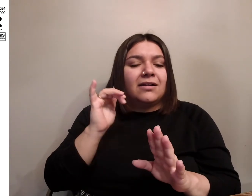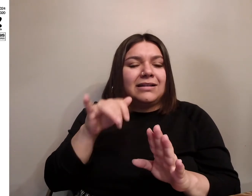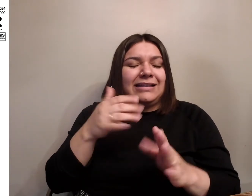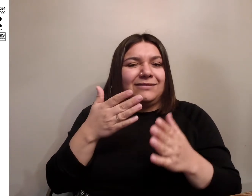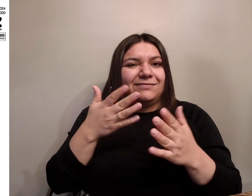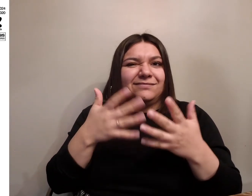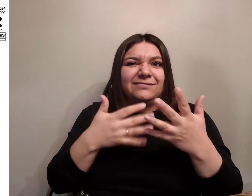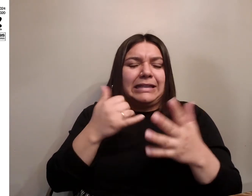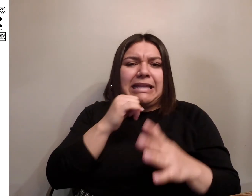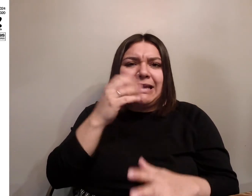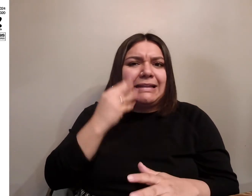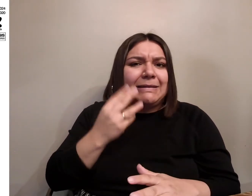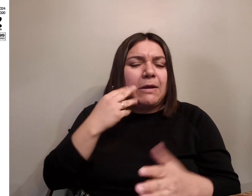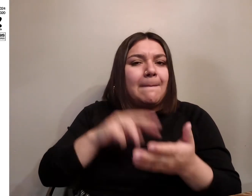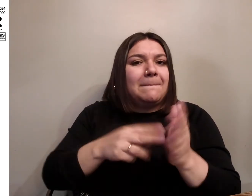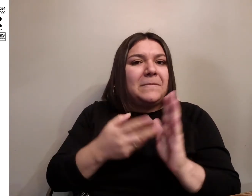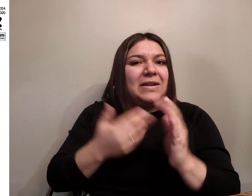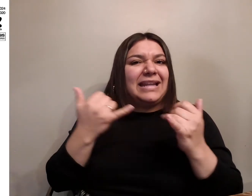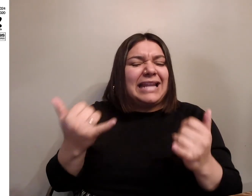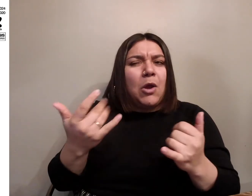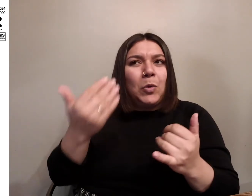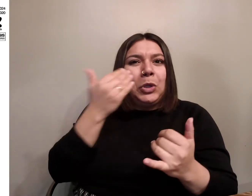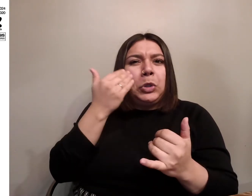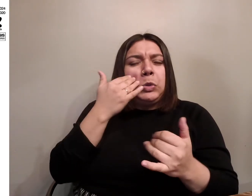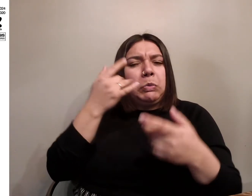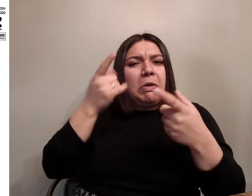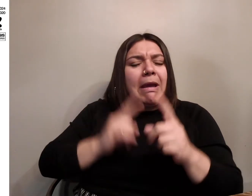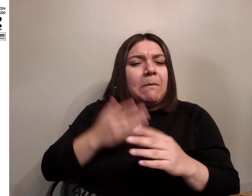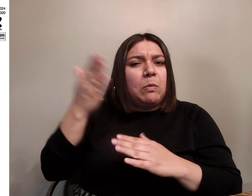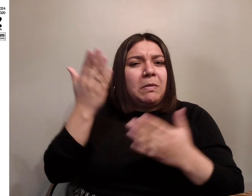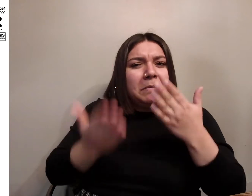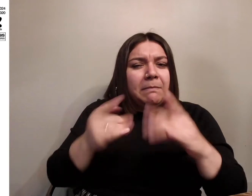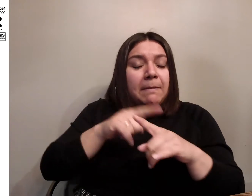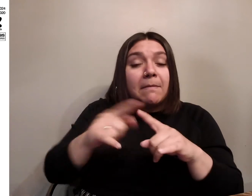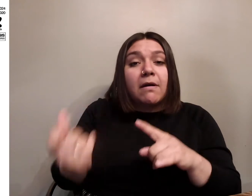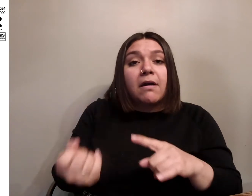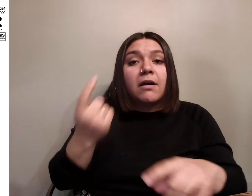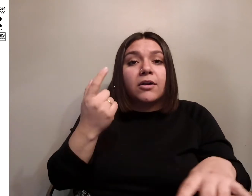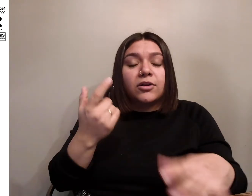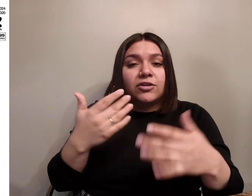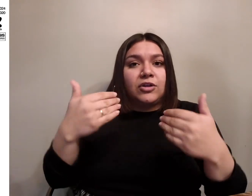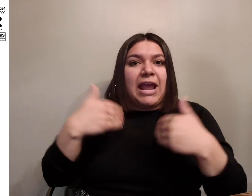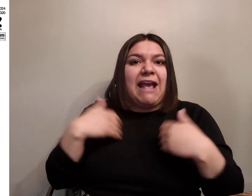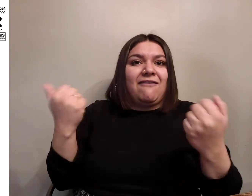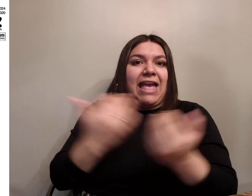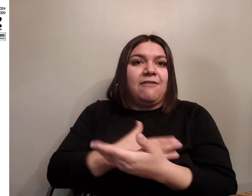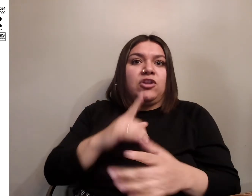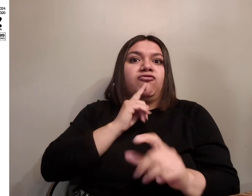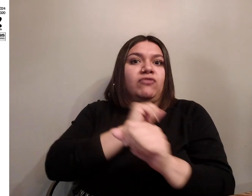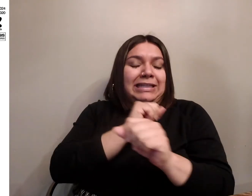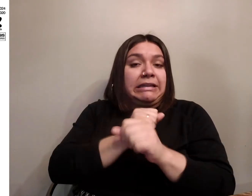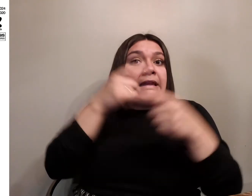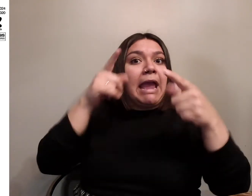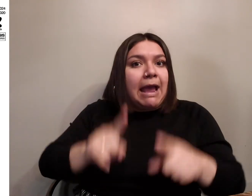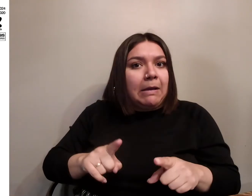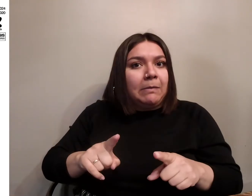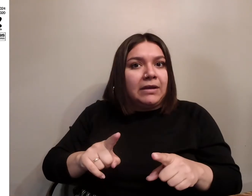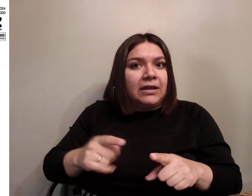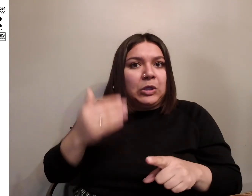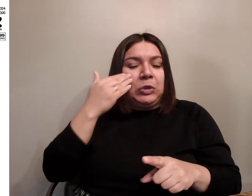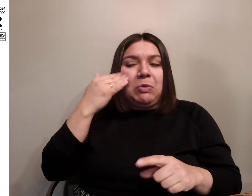direct but previously invisible way. We sort of knew that was the case, but to have